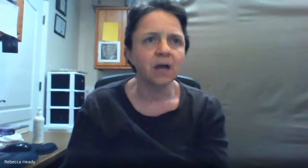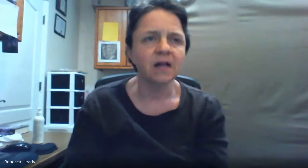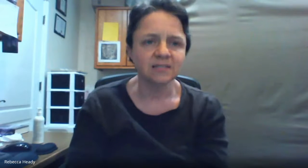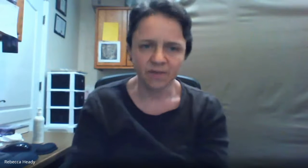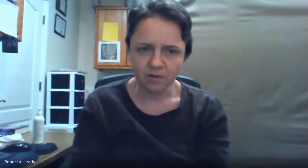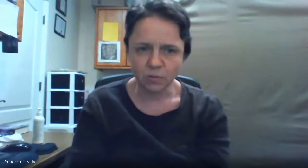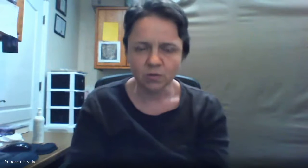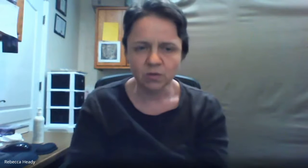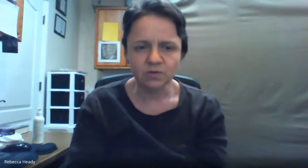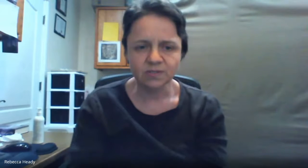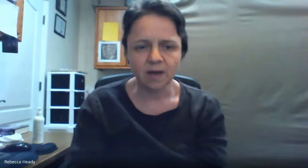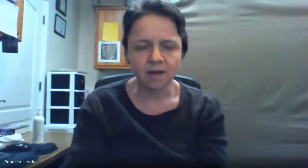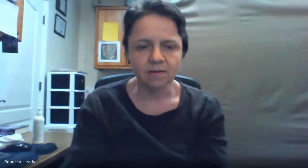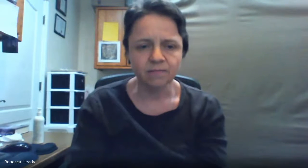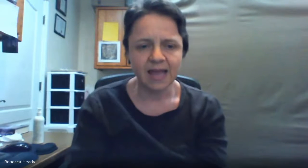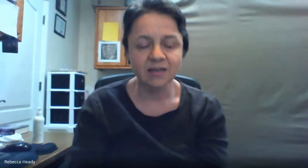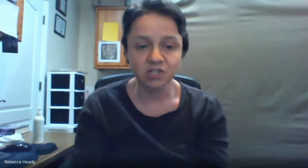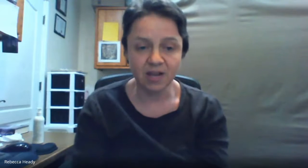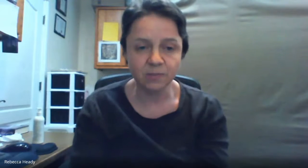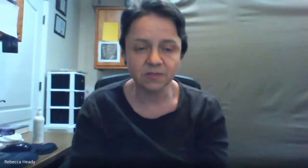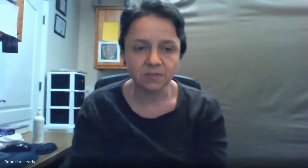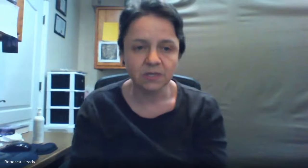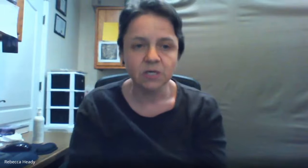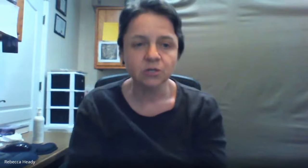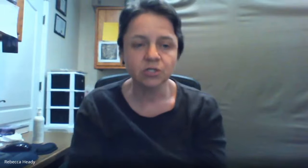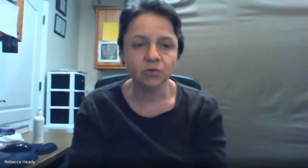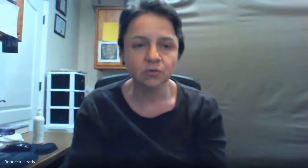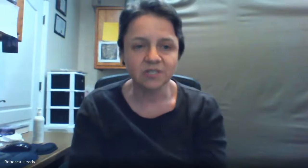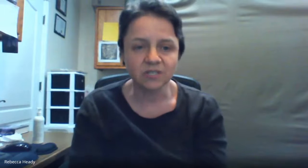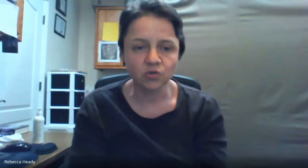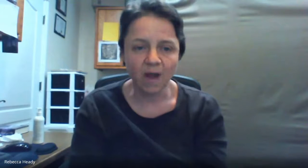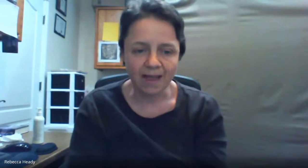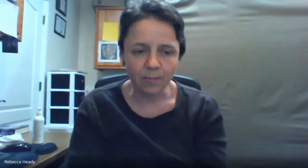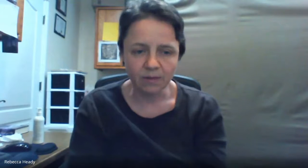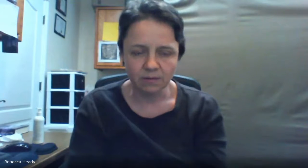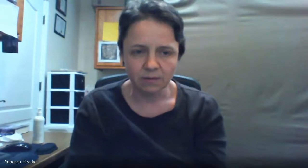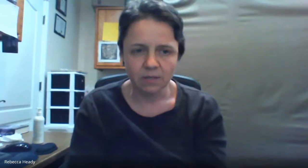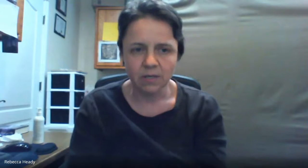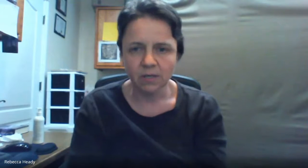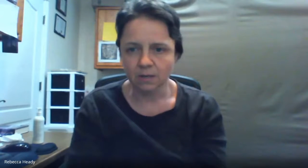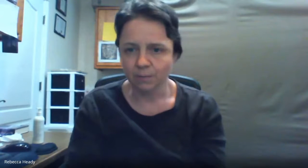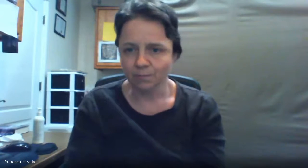A classifier is when you use hand shapes to describe